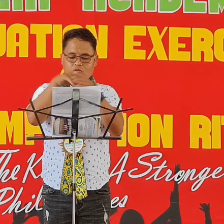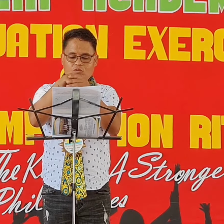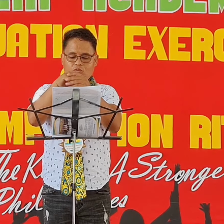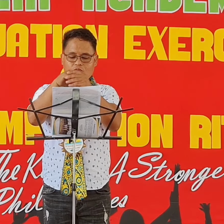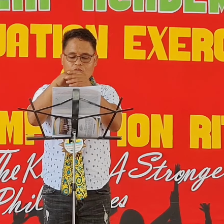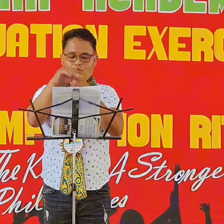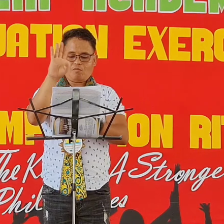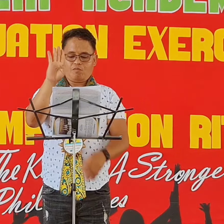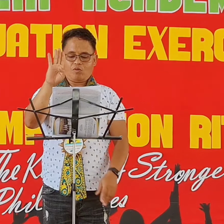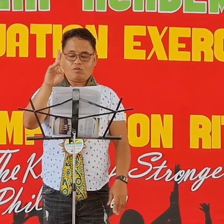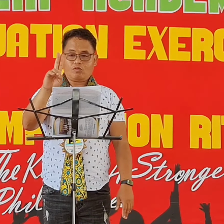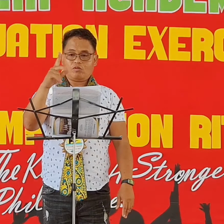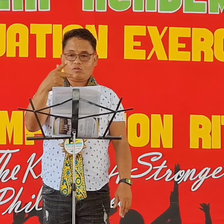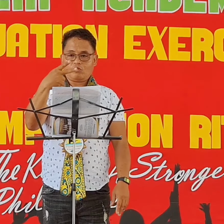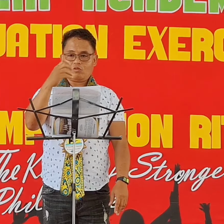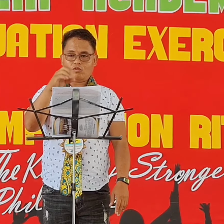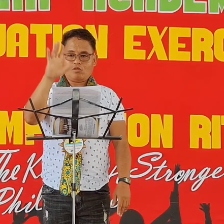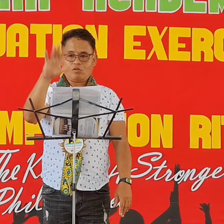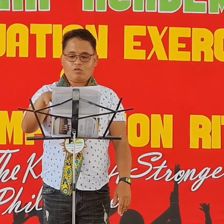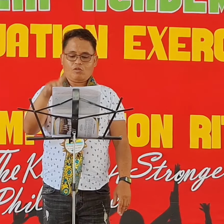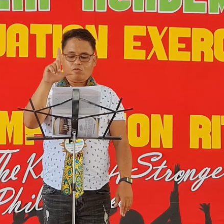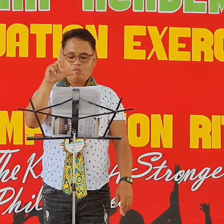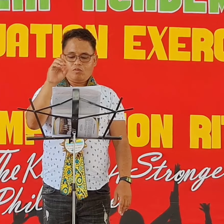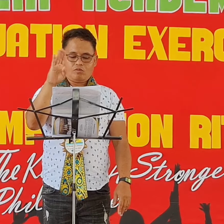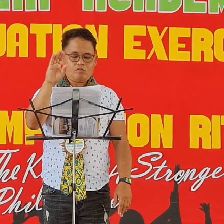In our barangay in Bugh Ho, Lobac.